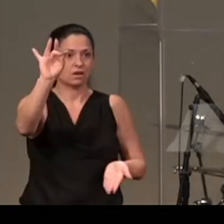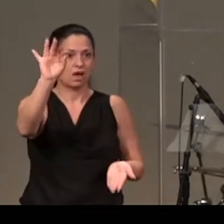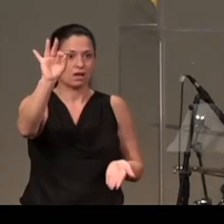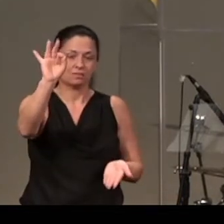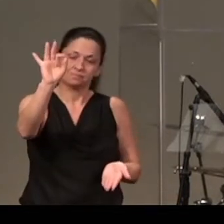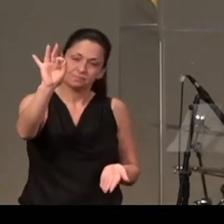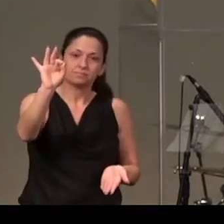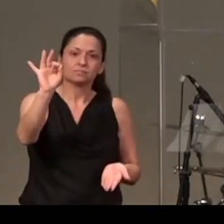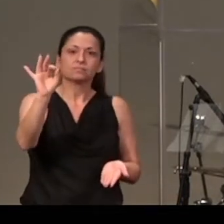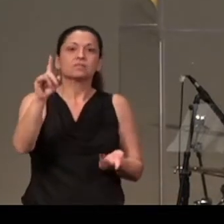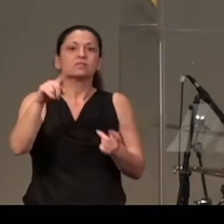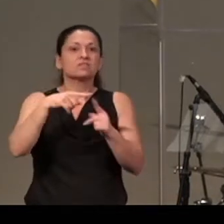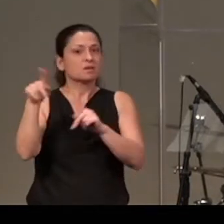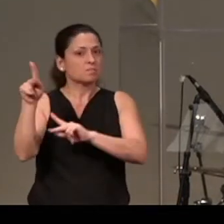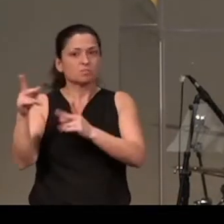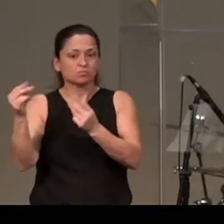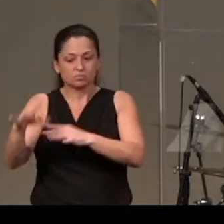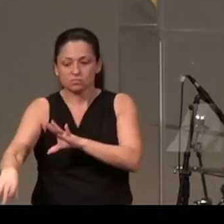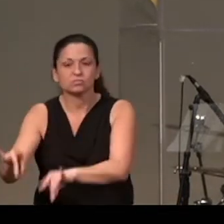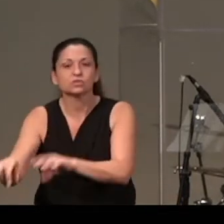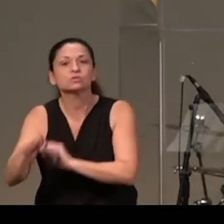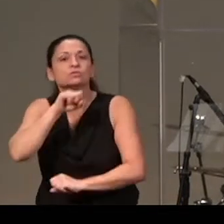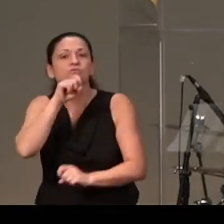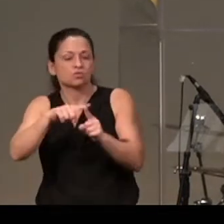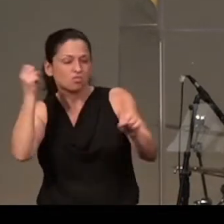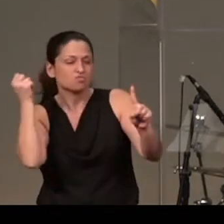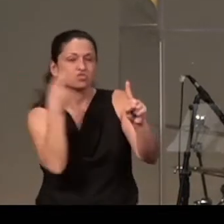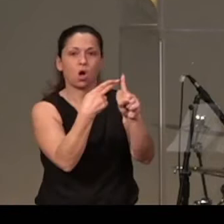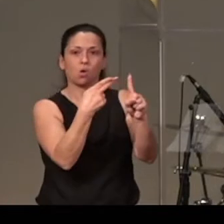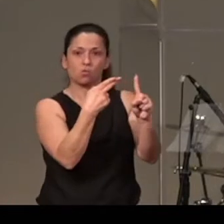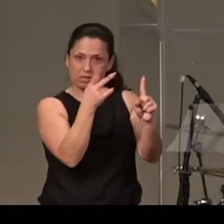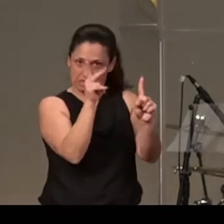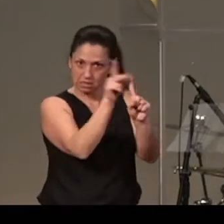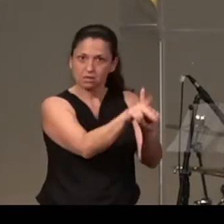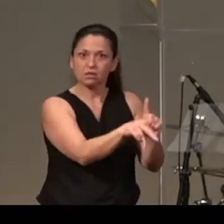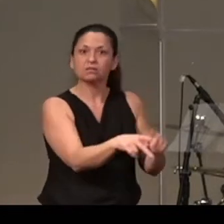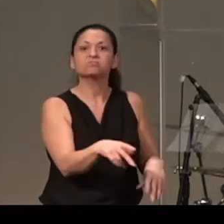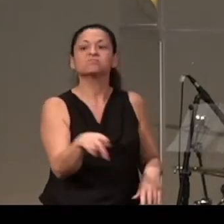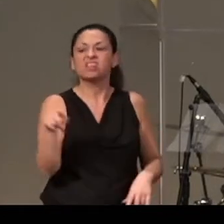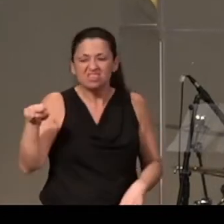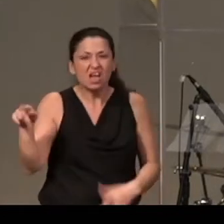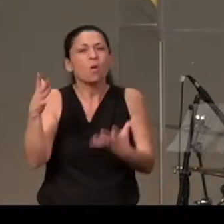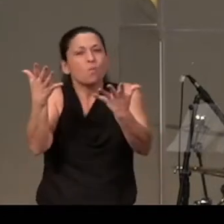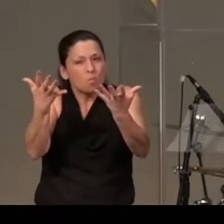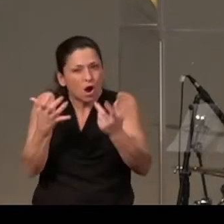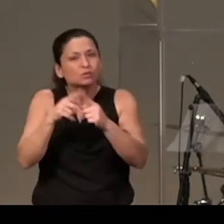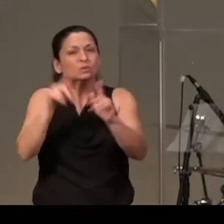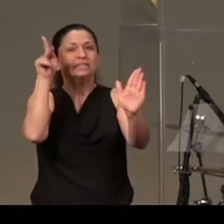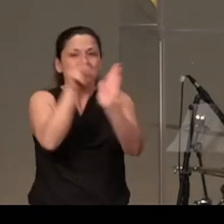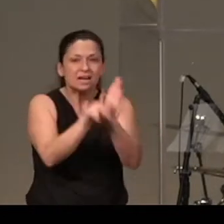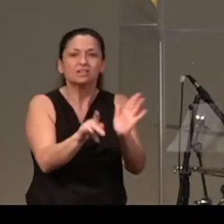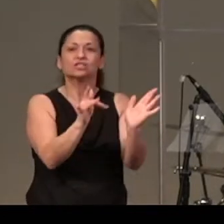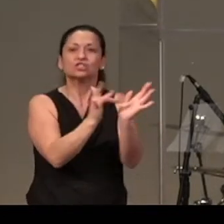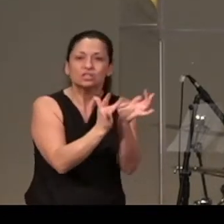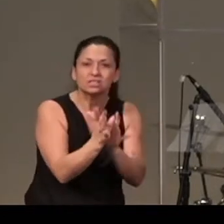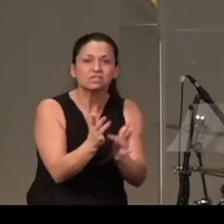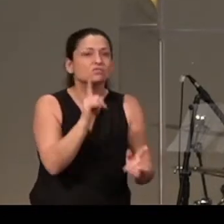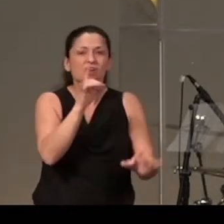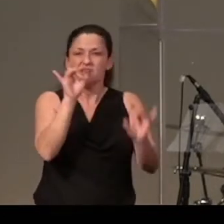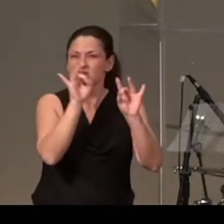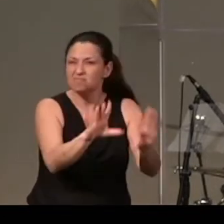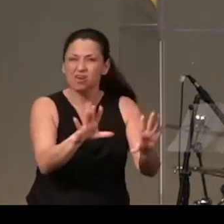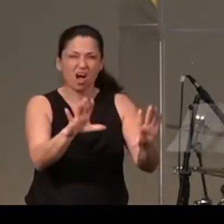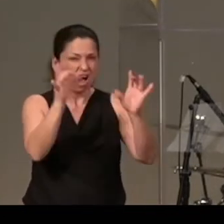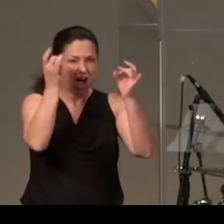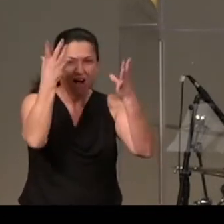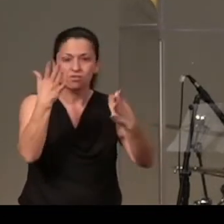Therefore, they picked up stones to throw at him. They wanted Jesus dead. There's hostility, but there's also